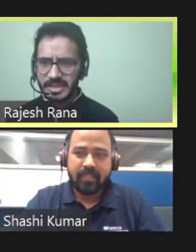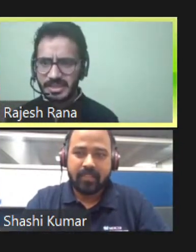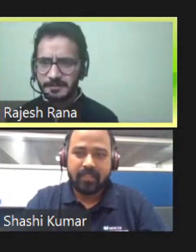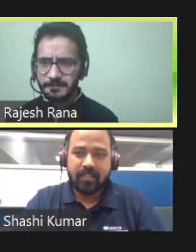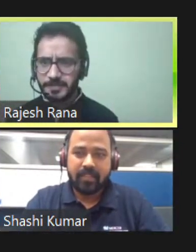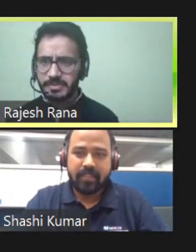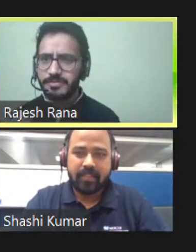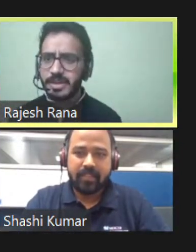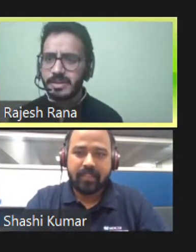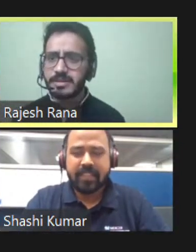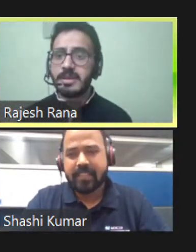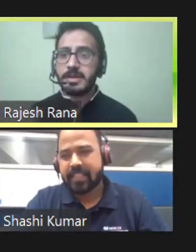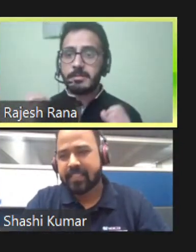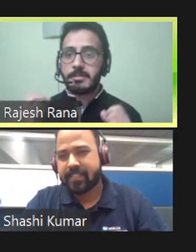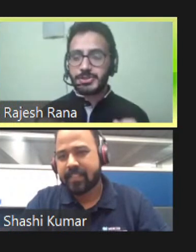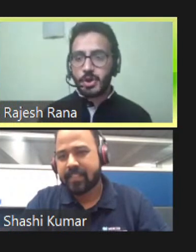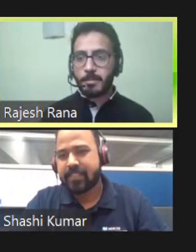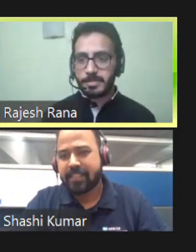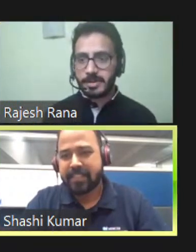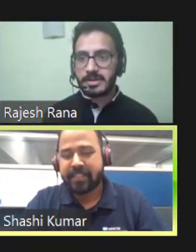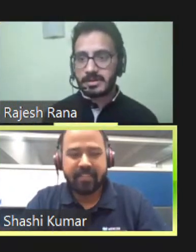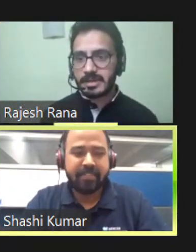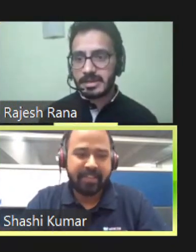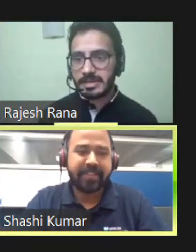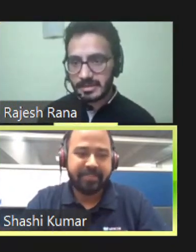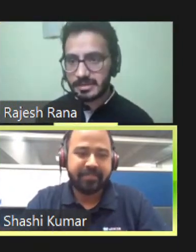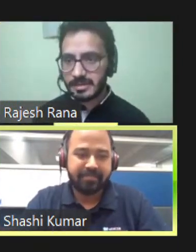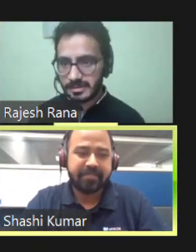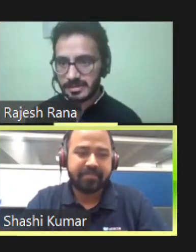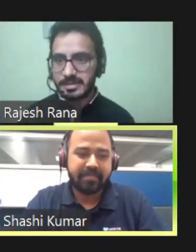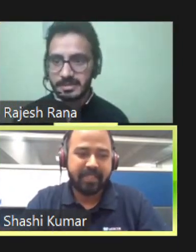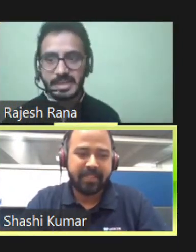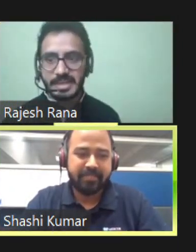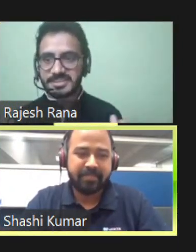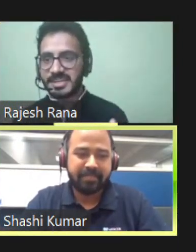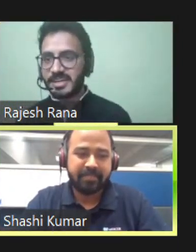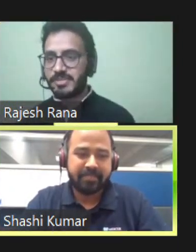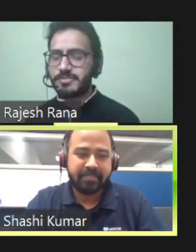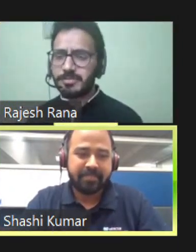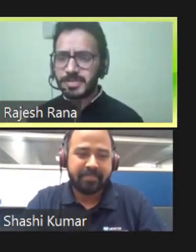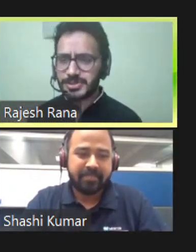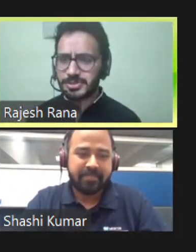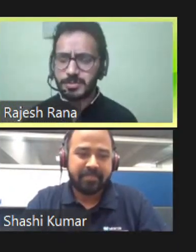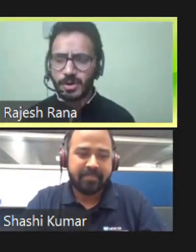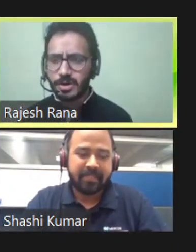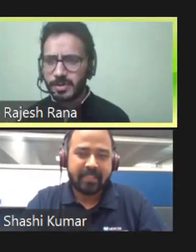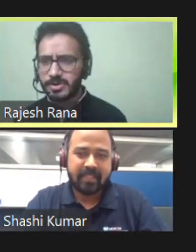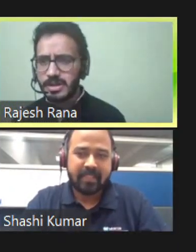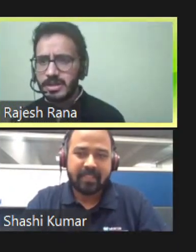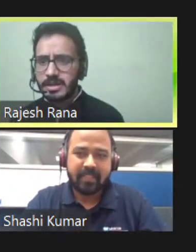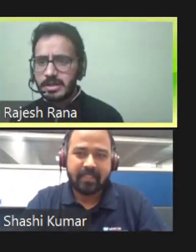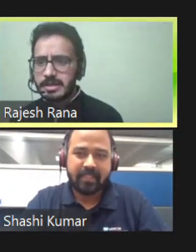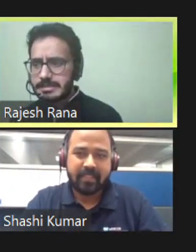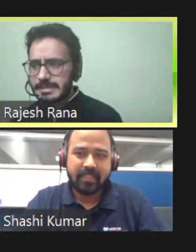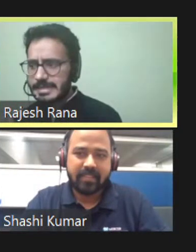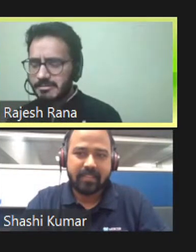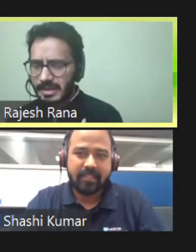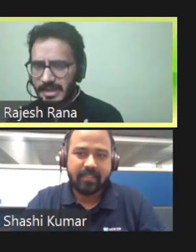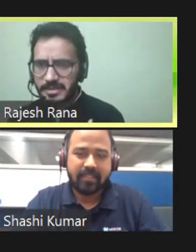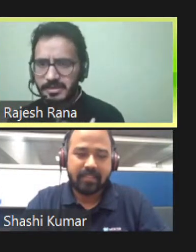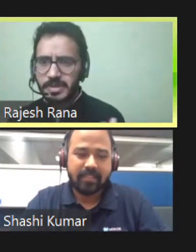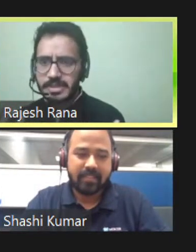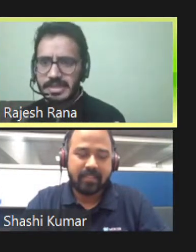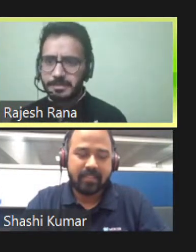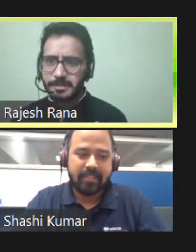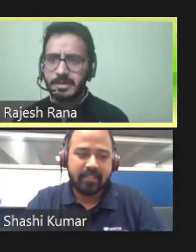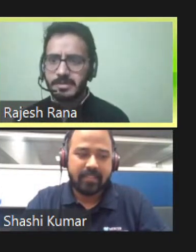1685 AD, Yeah, this where is Bishop, 1685, right? right, 1685, where Bishop talk about and